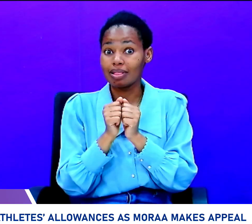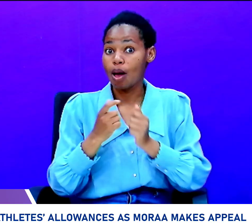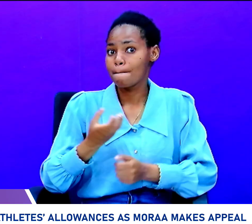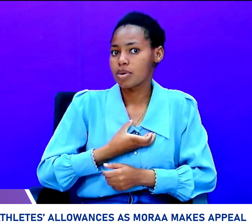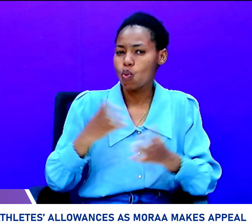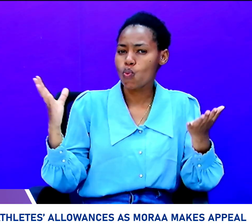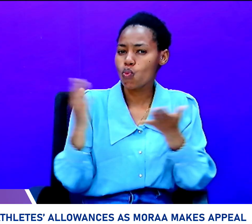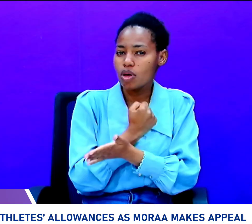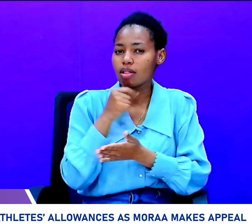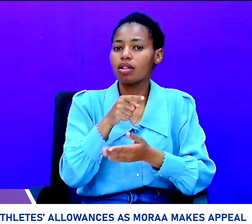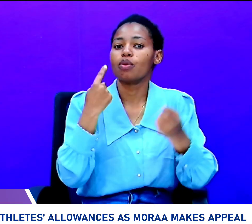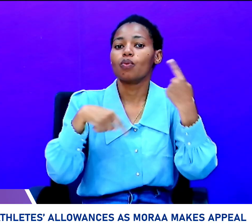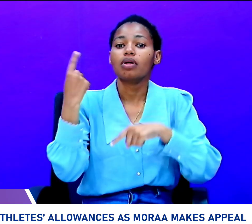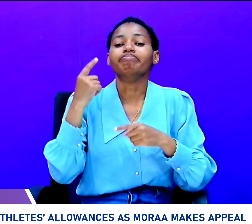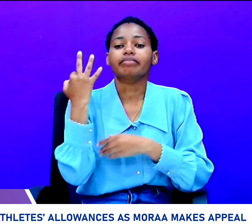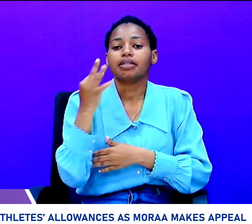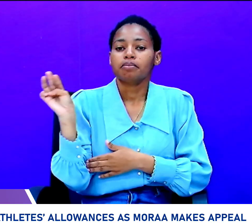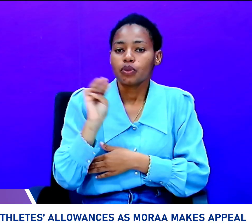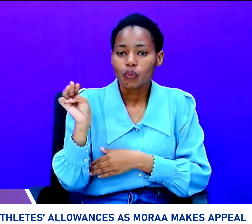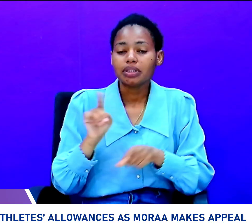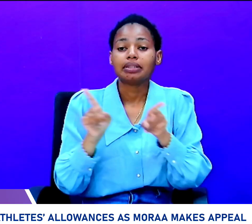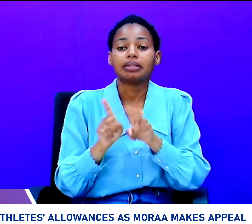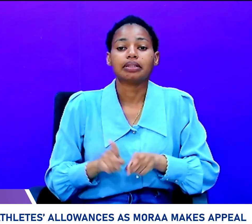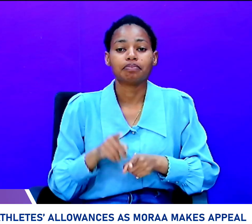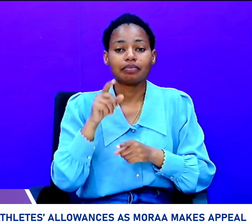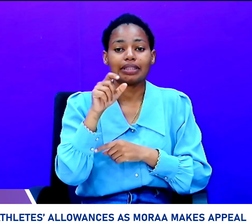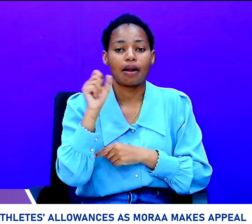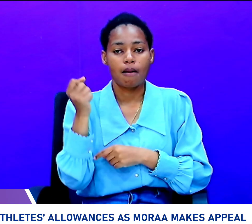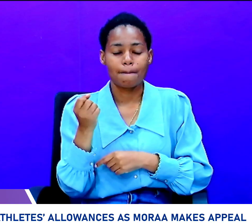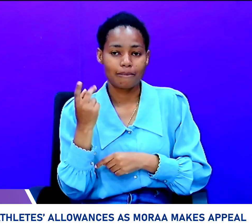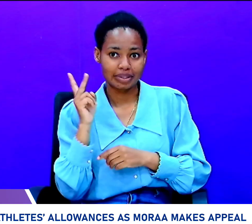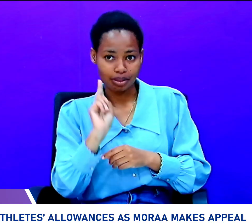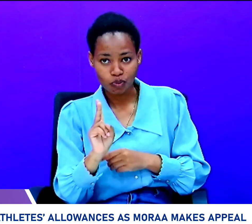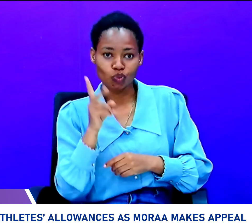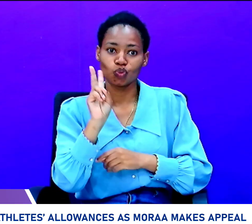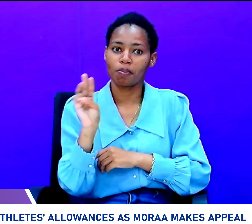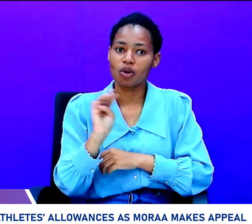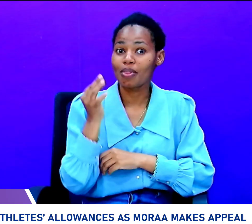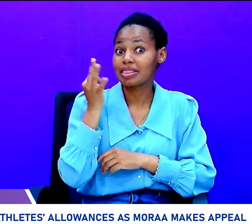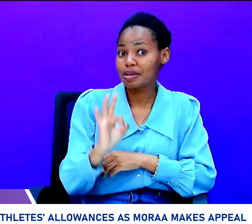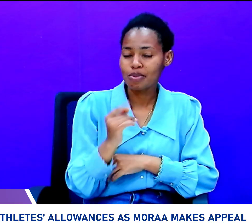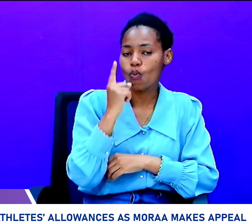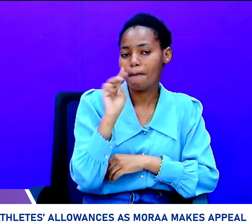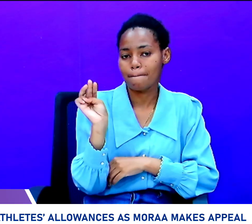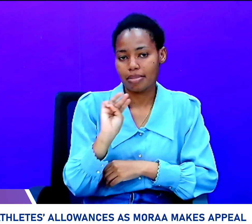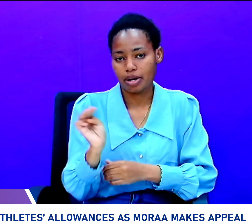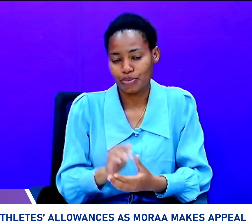Medal rewards were also revised upwards, with gold winners set to receive 3 million